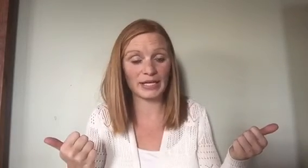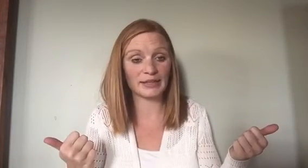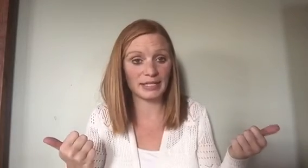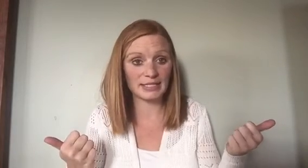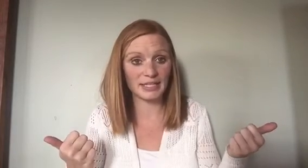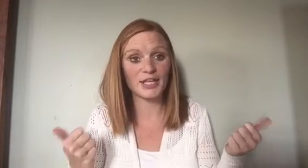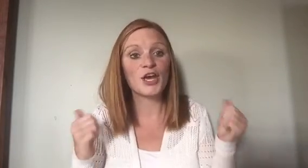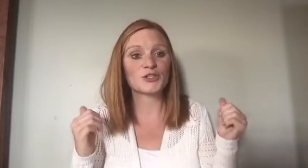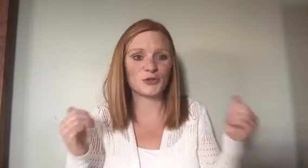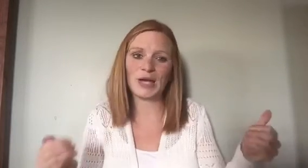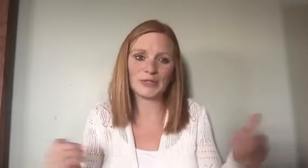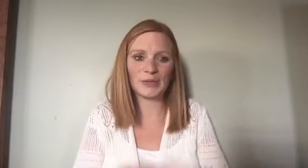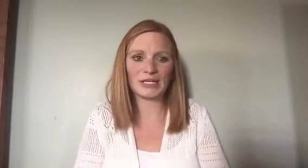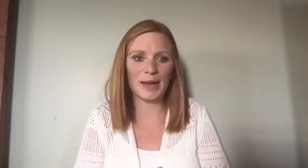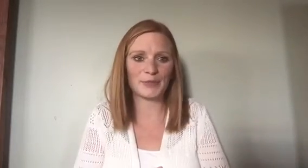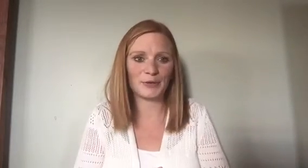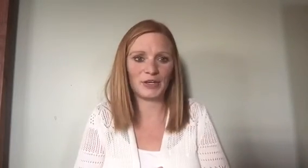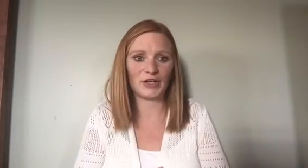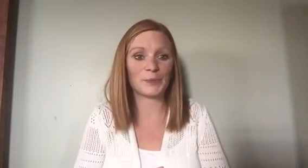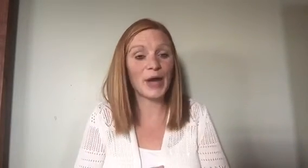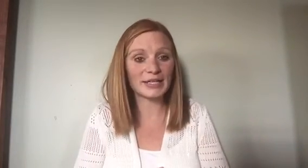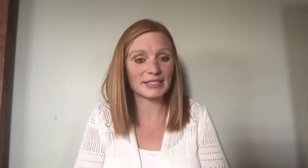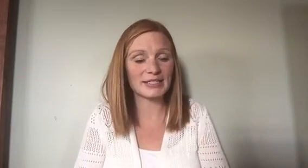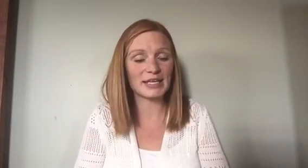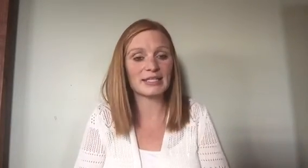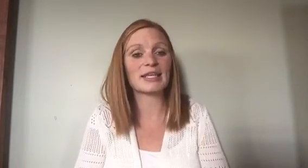and listing. So you guys will get an opportunity to practice this